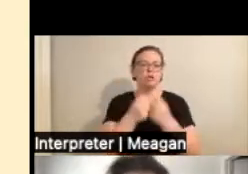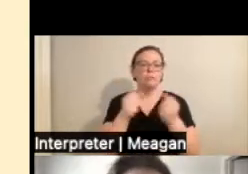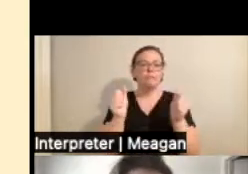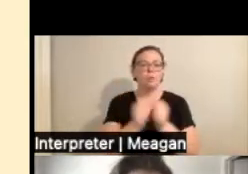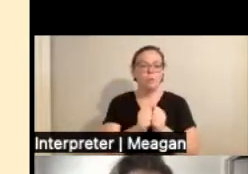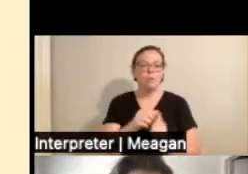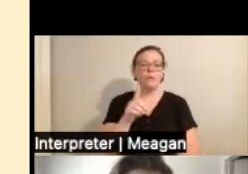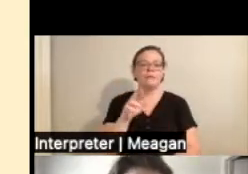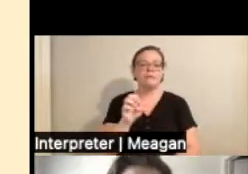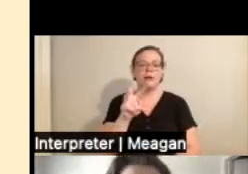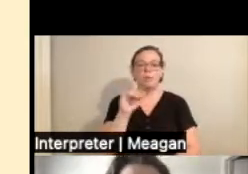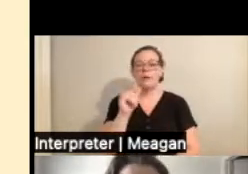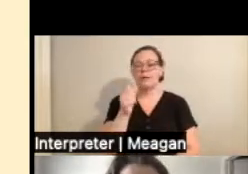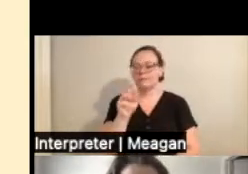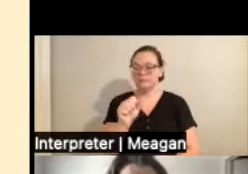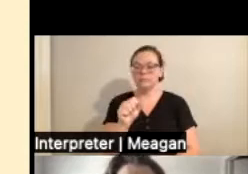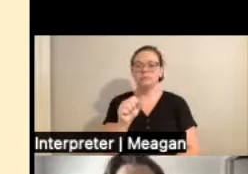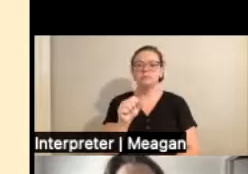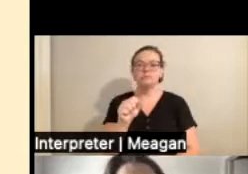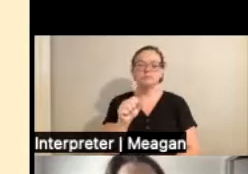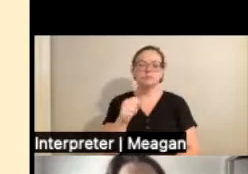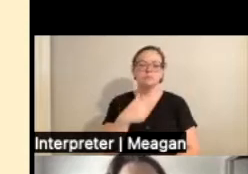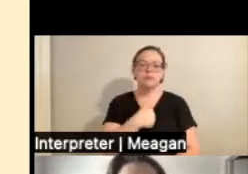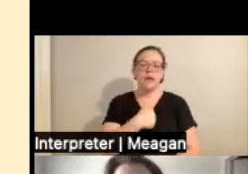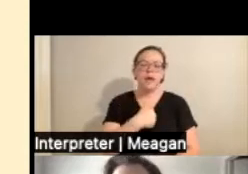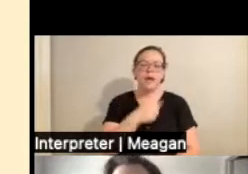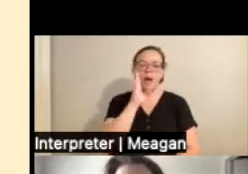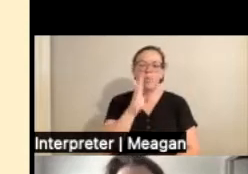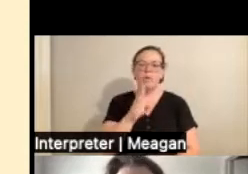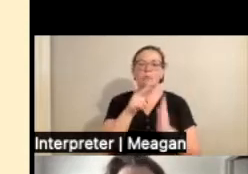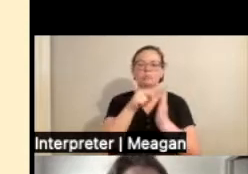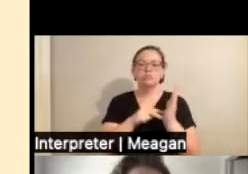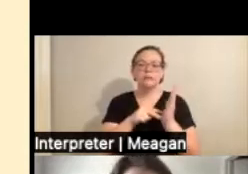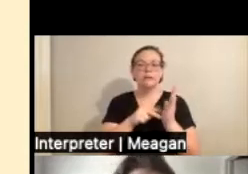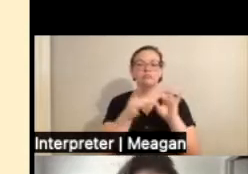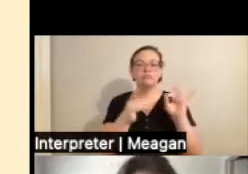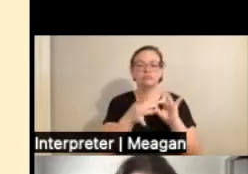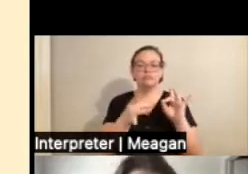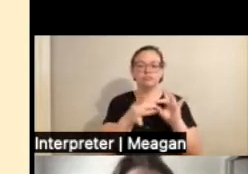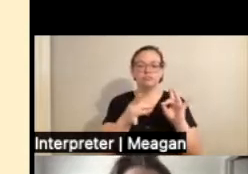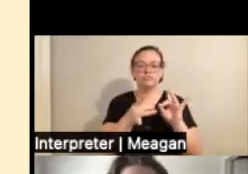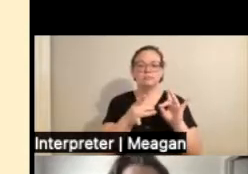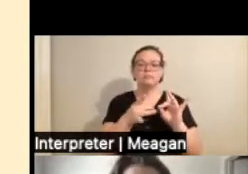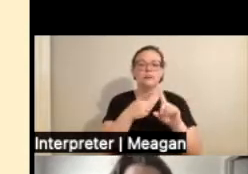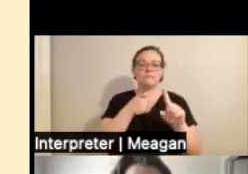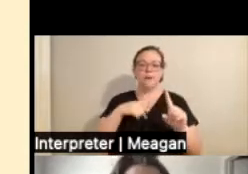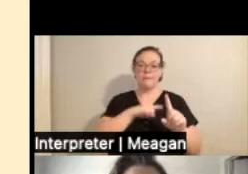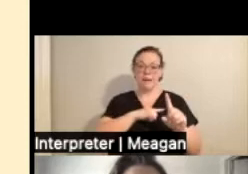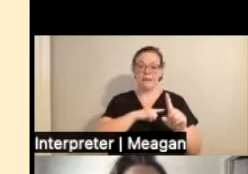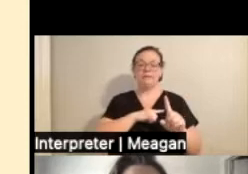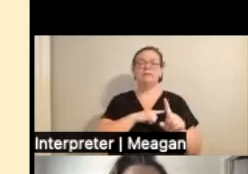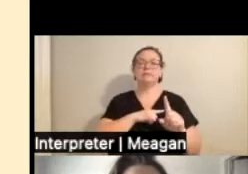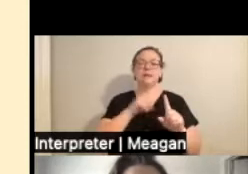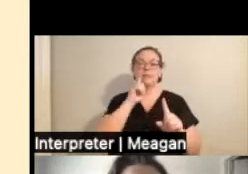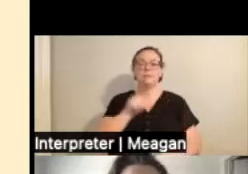Williams. So I'm just going to read some remarks from an about statement from us, and then I'm going to hand it off